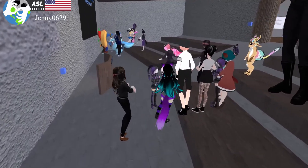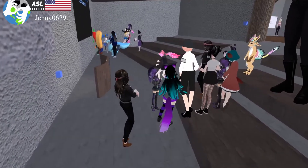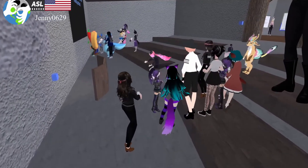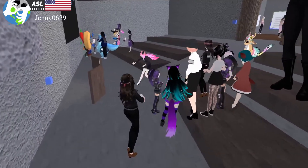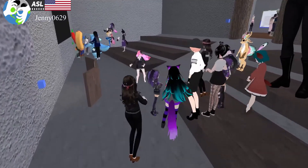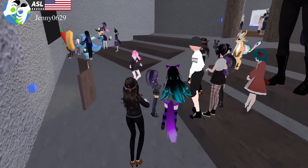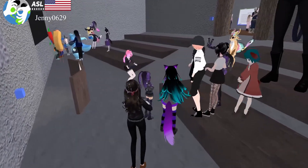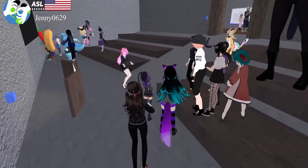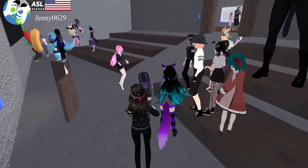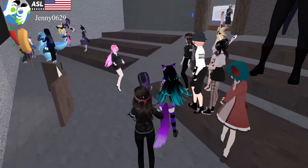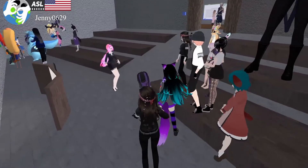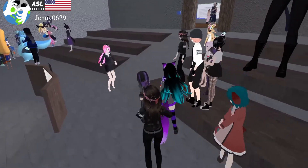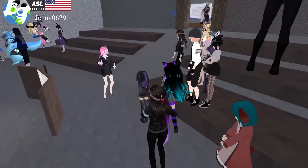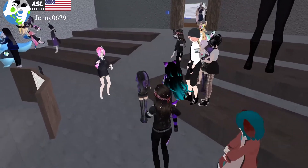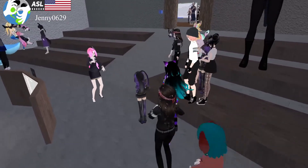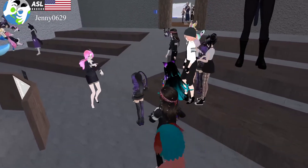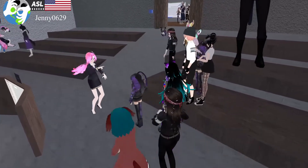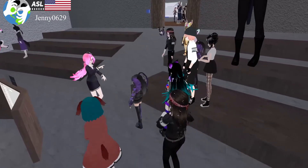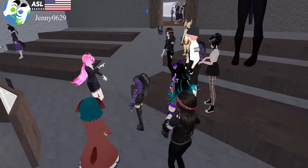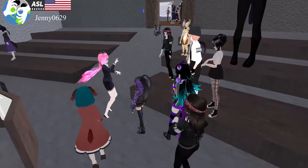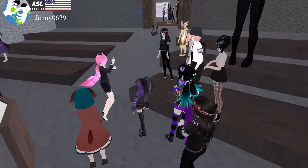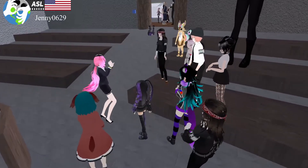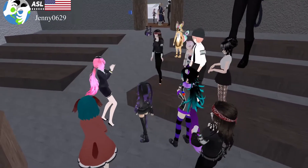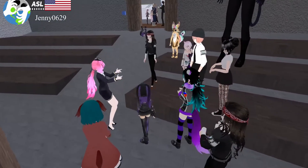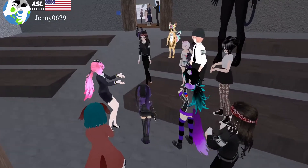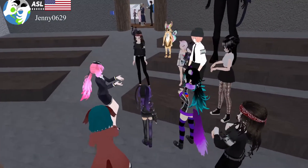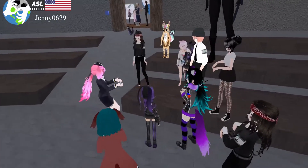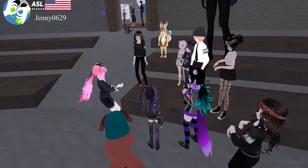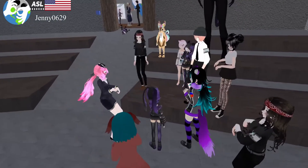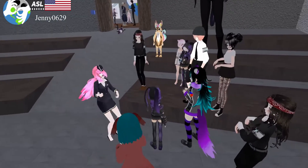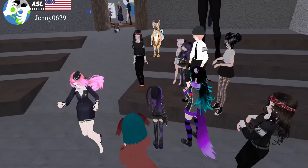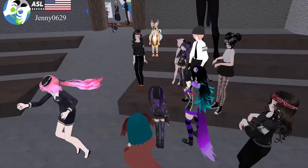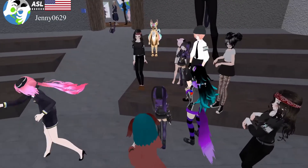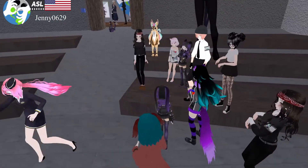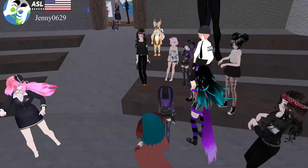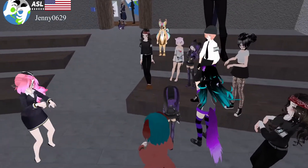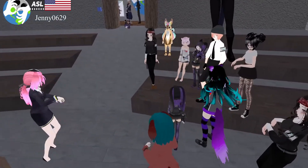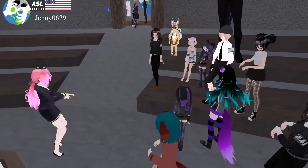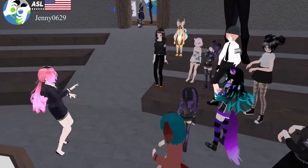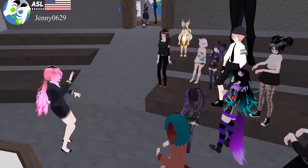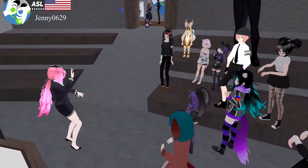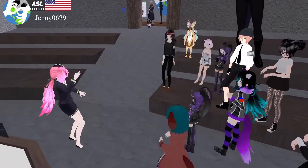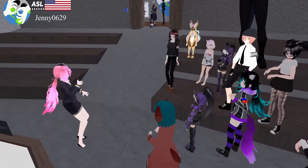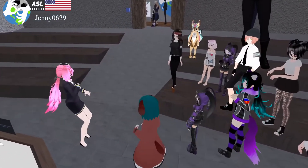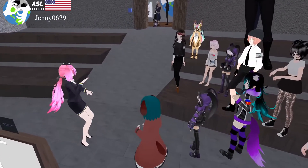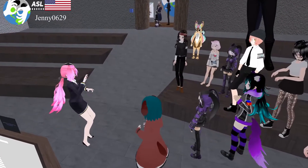we establish things? What's I'm a gonna be good line? saying, okay, you guys start, and then you're gonna come up here and gonna be like, hello,